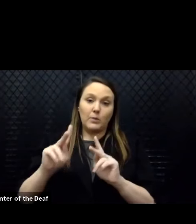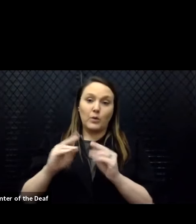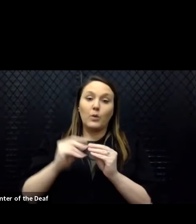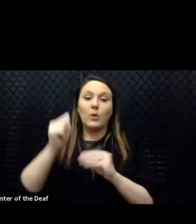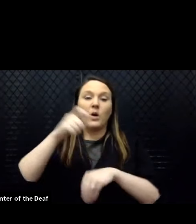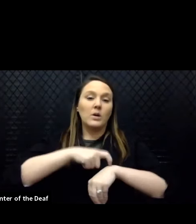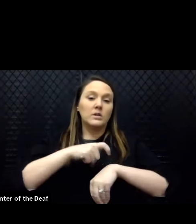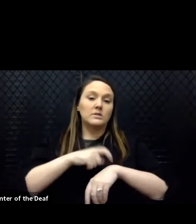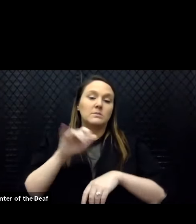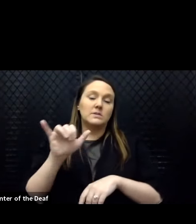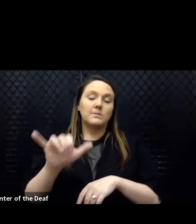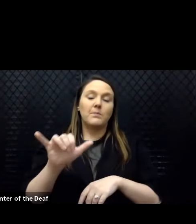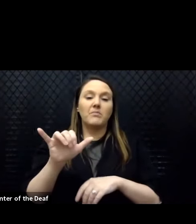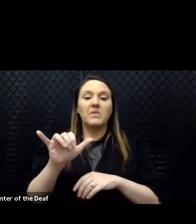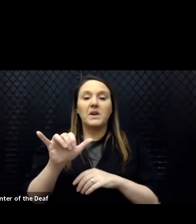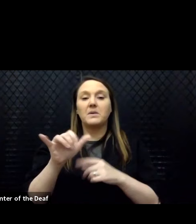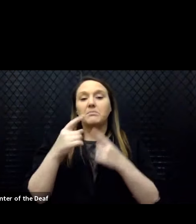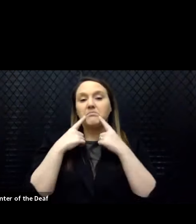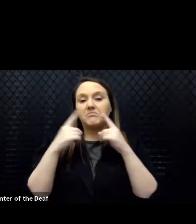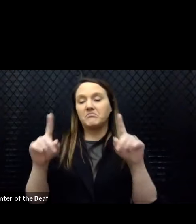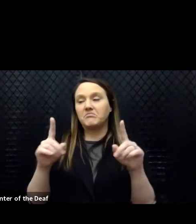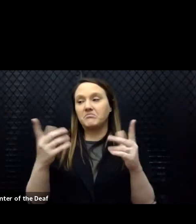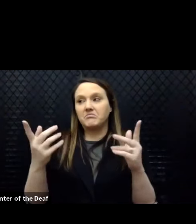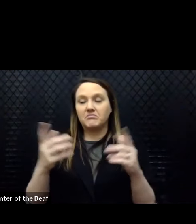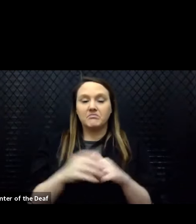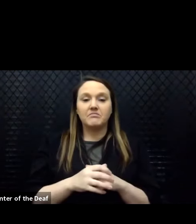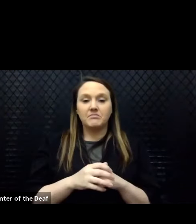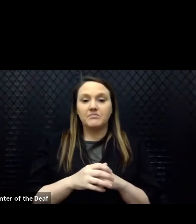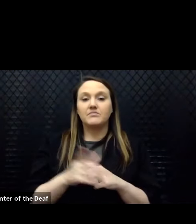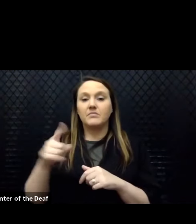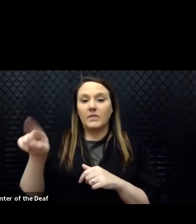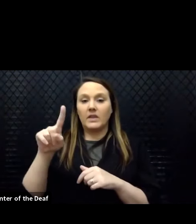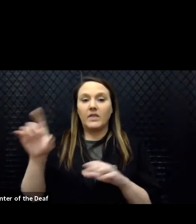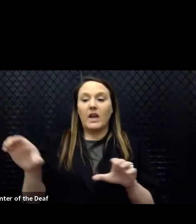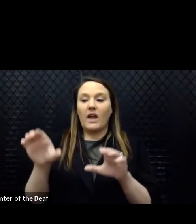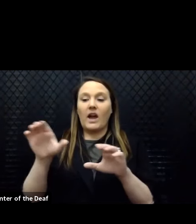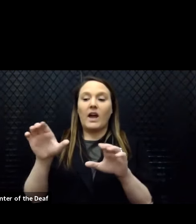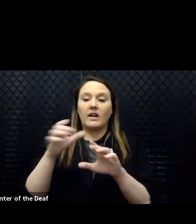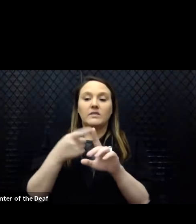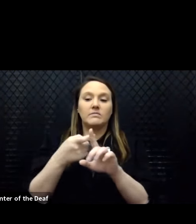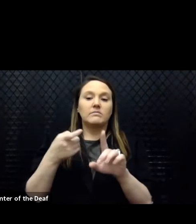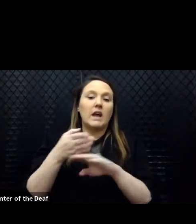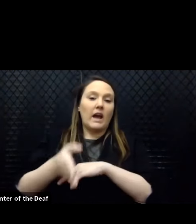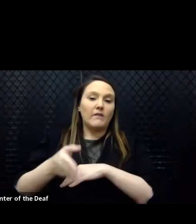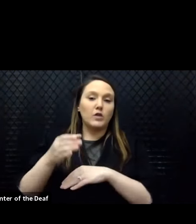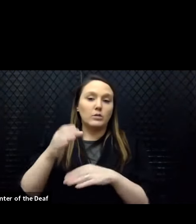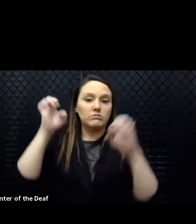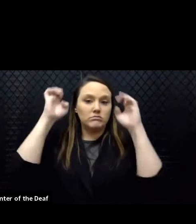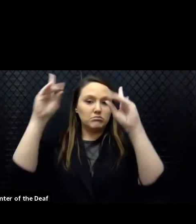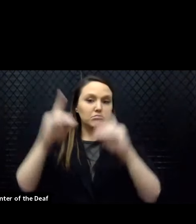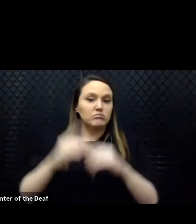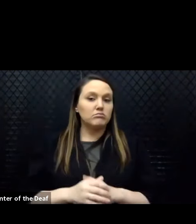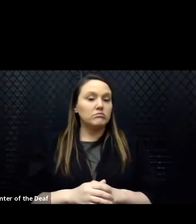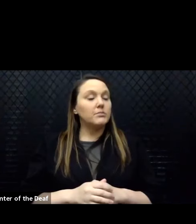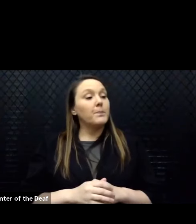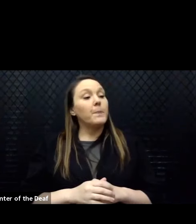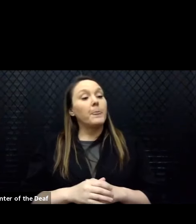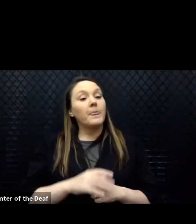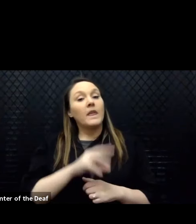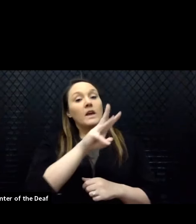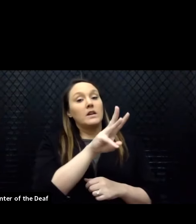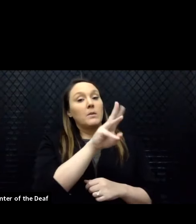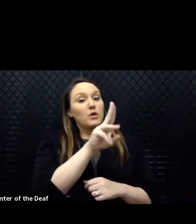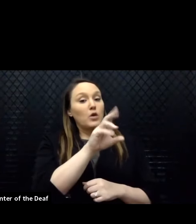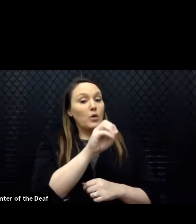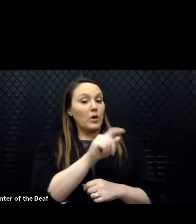the only step that needs to be taken. They act on the education that they're given at this time. From WUOT,